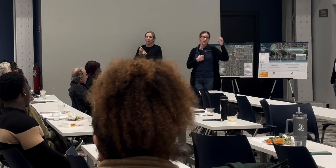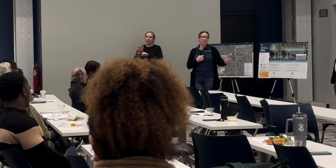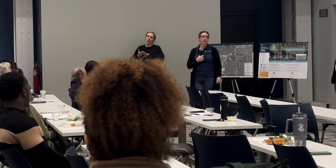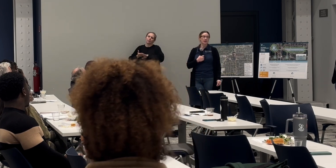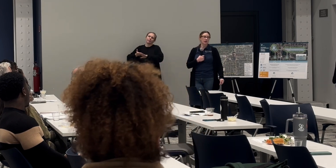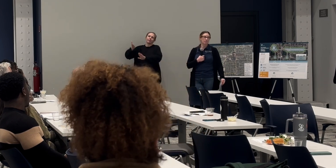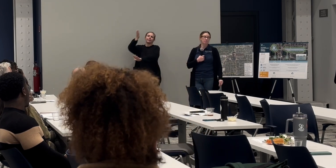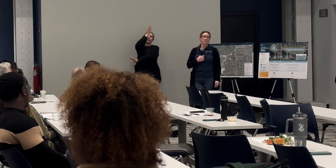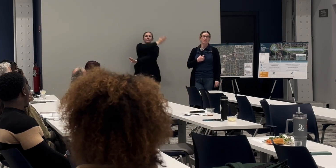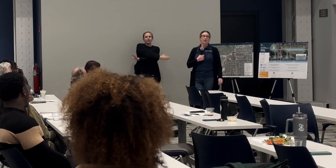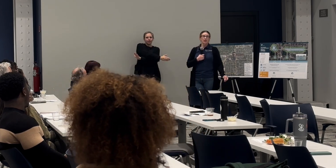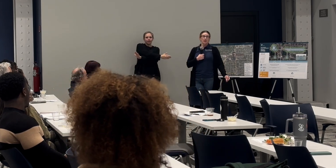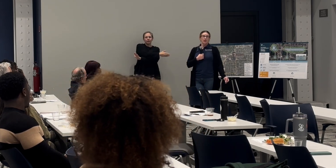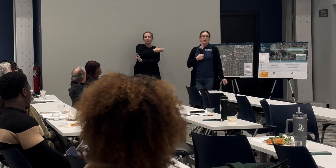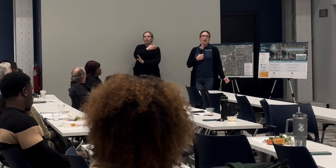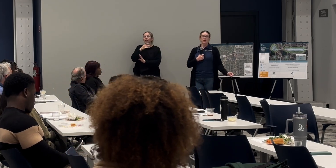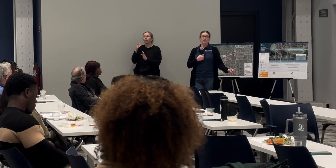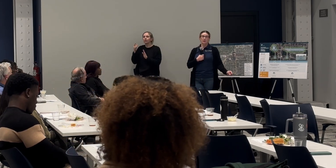then